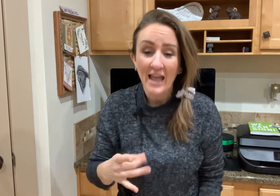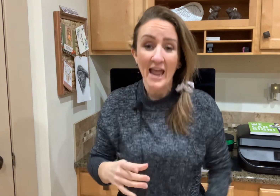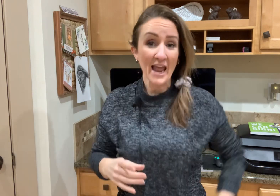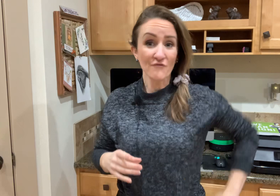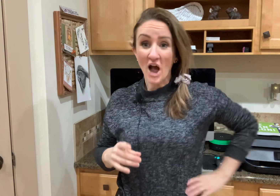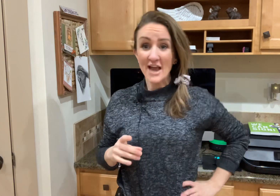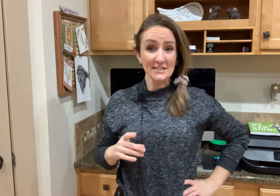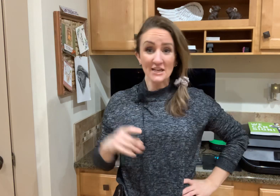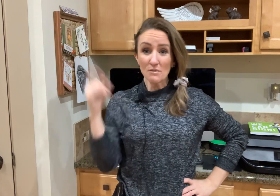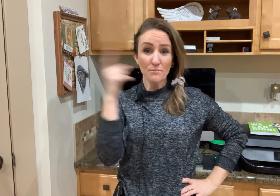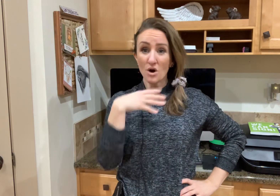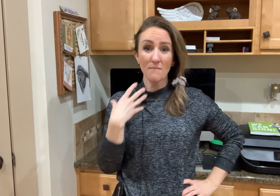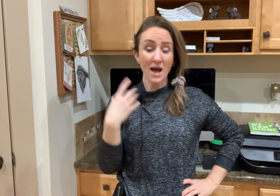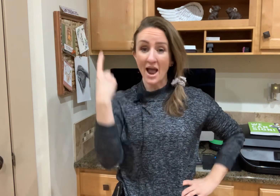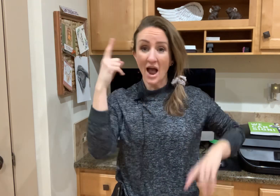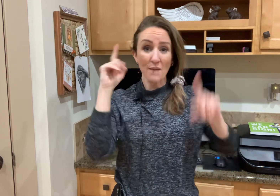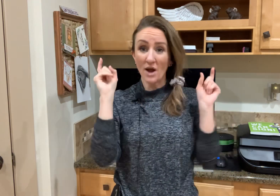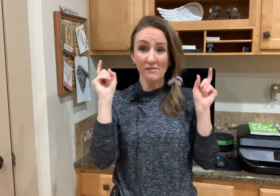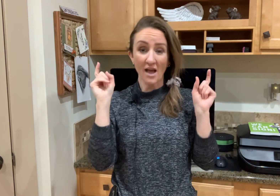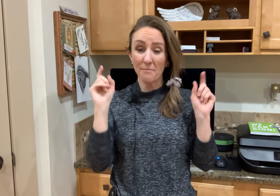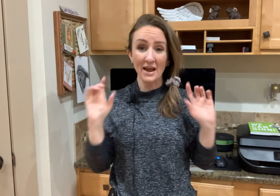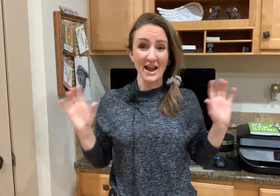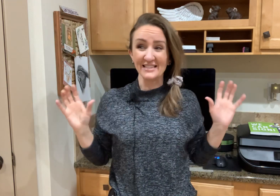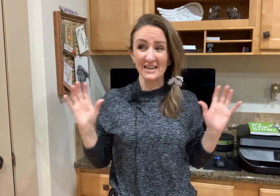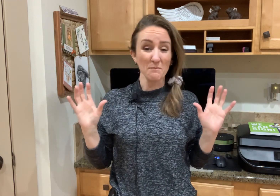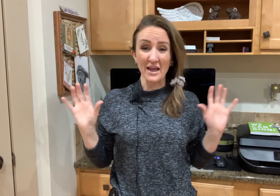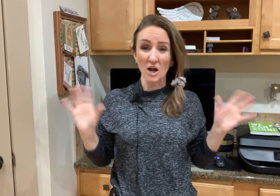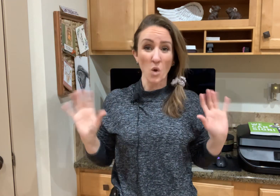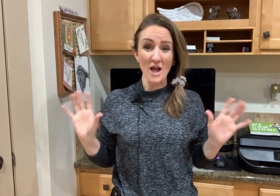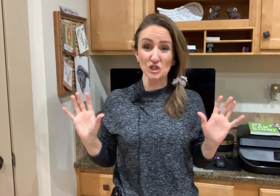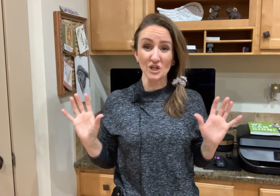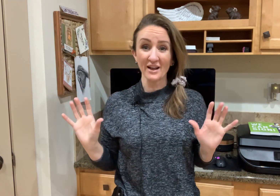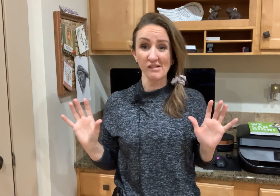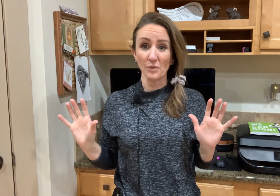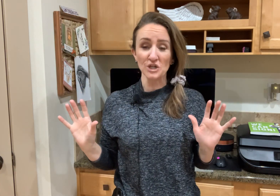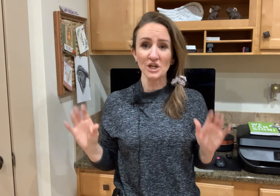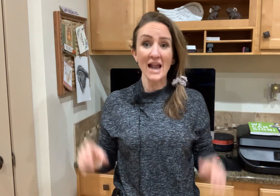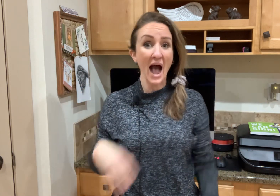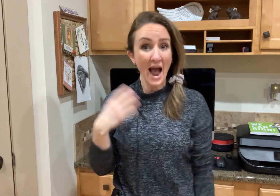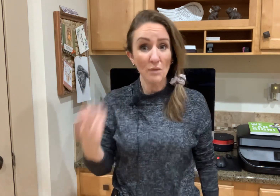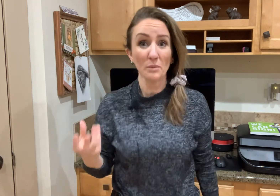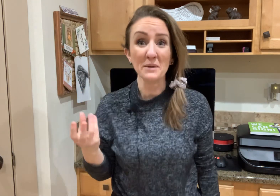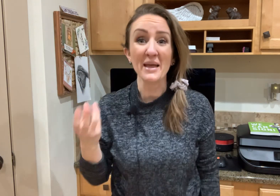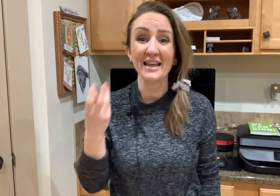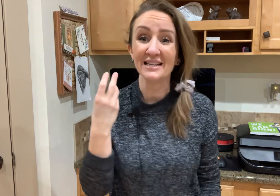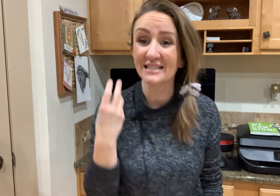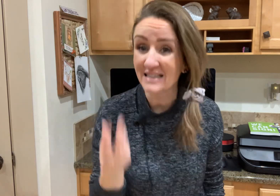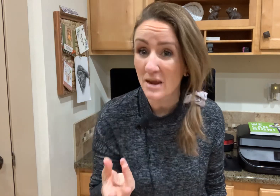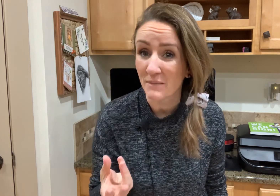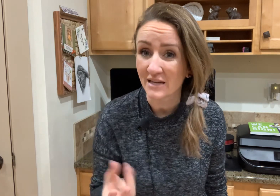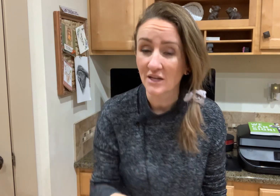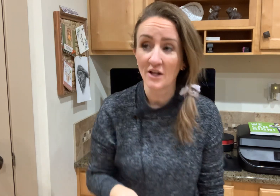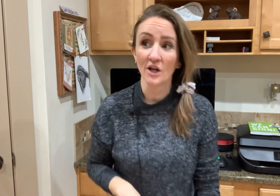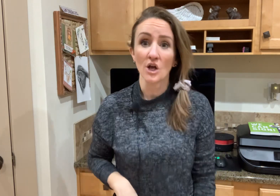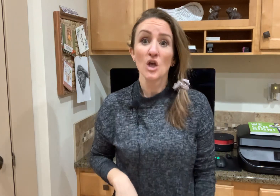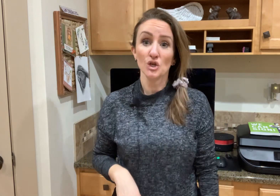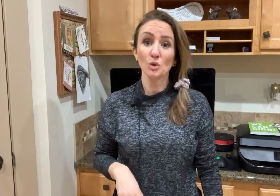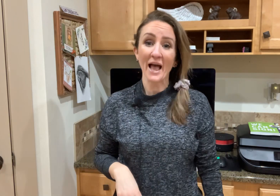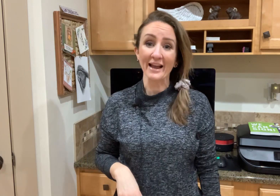If I didn't put my eyebrows up and I didn't make a question expression, I would be making a statement. You like ice